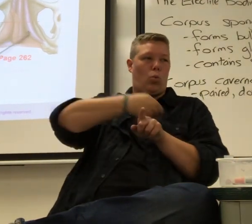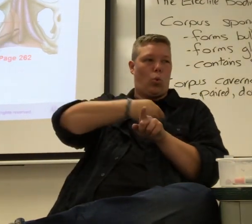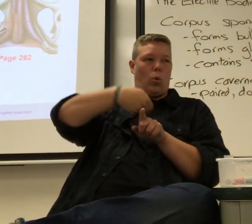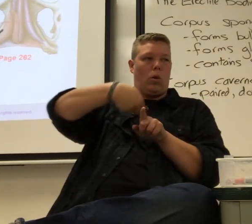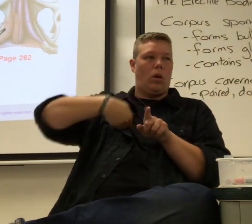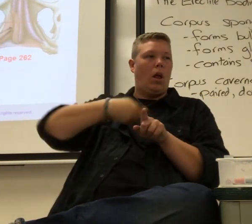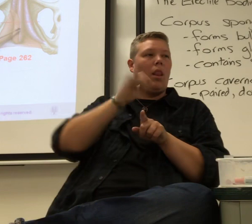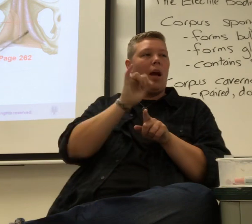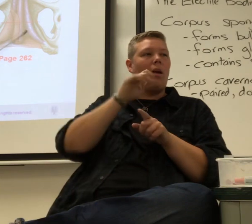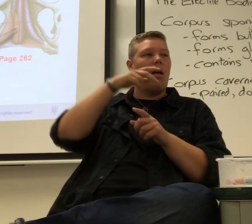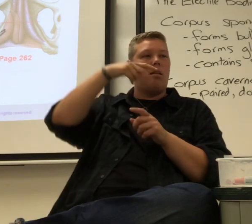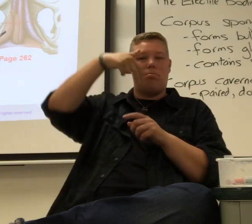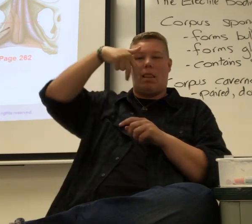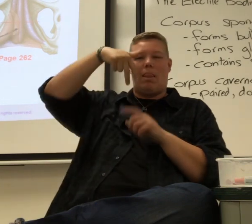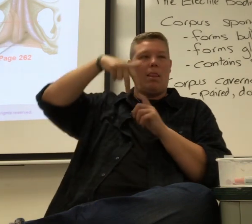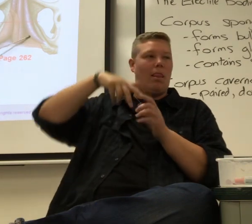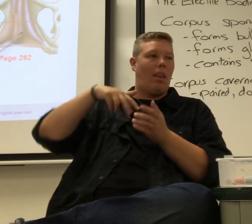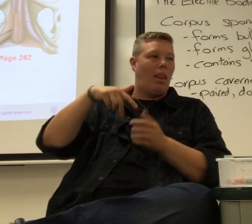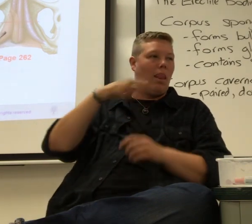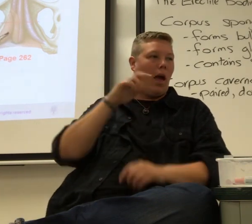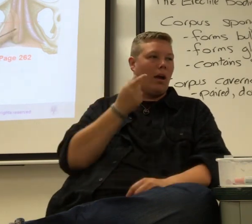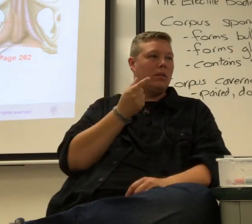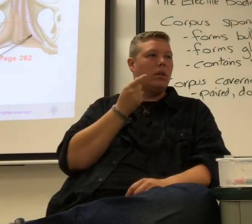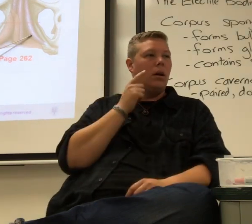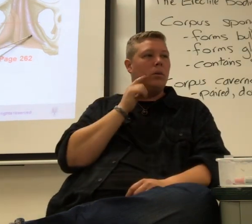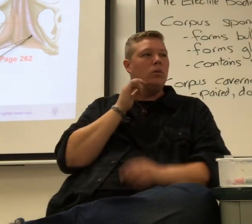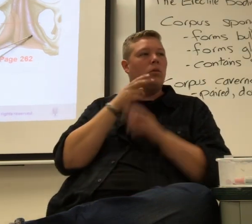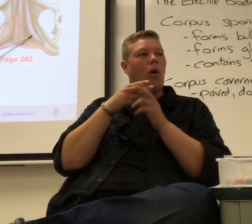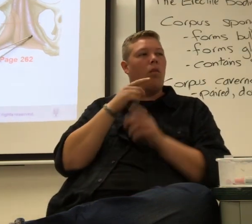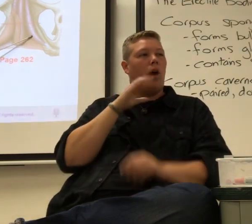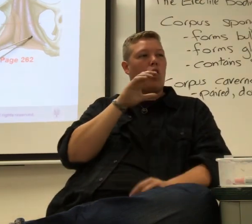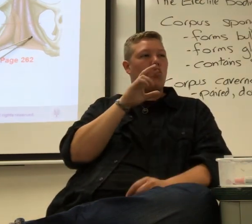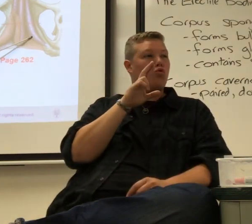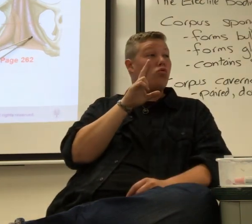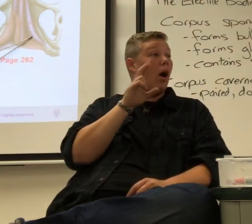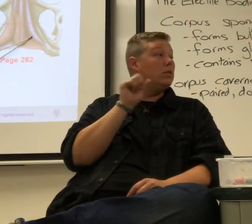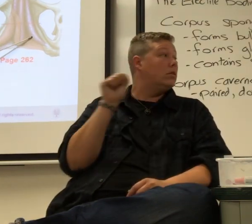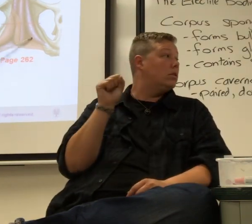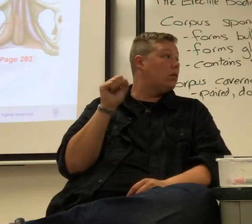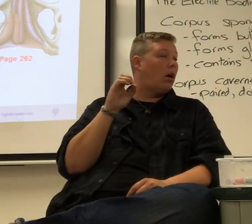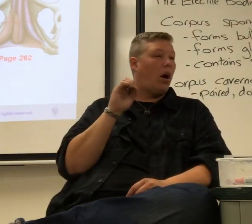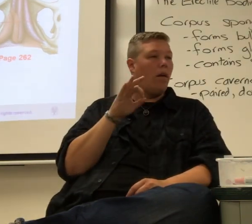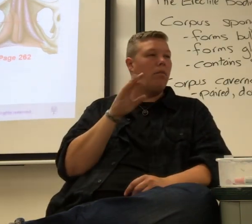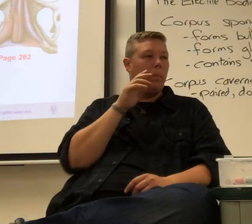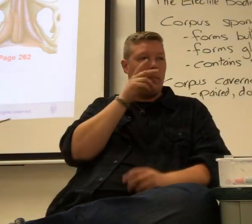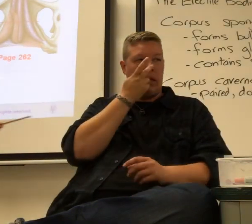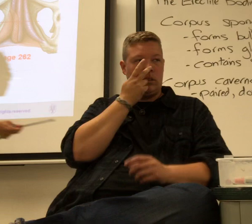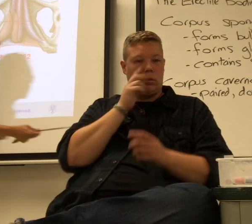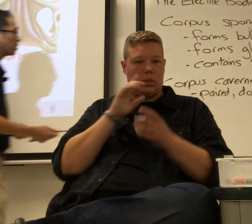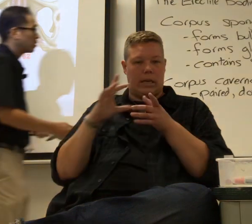these are called the crus of the penis, the part that's attached to the pelvis.